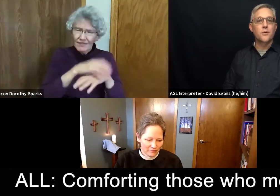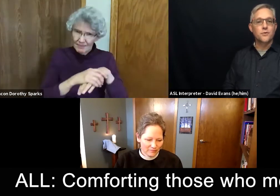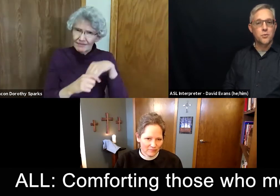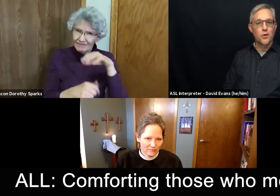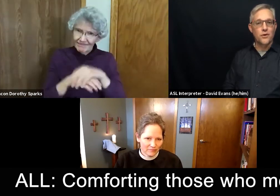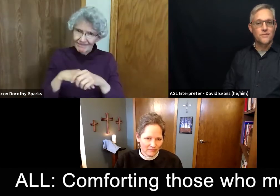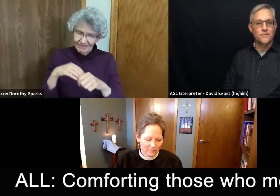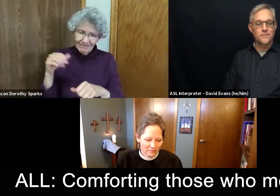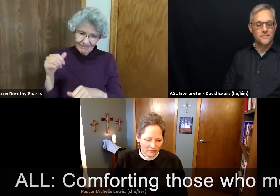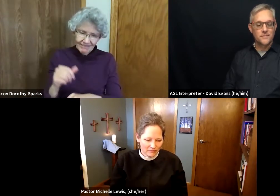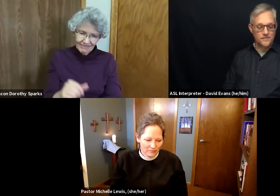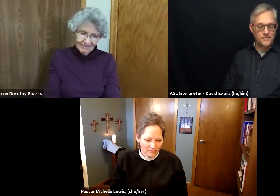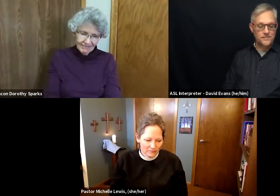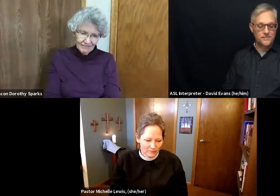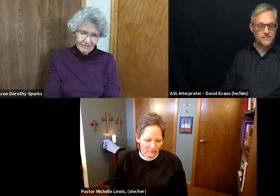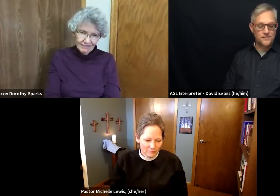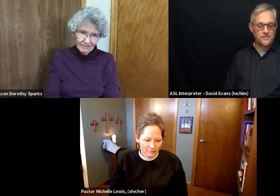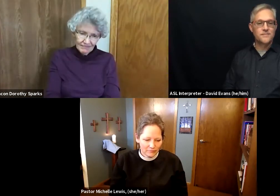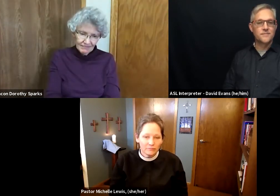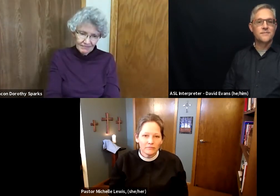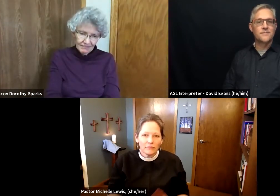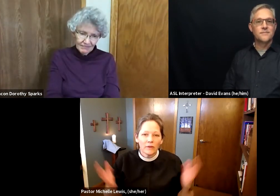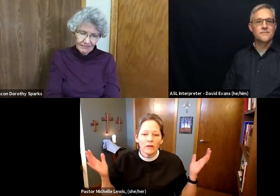Comforting those who mourn.